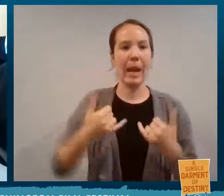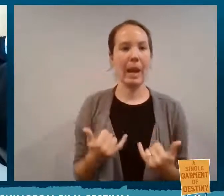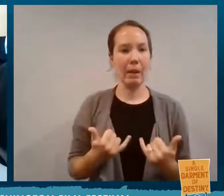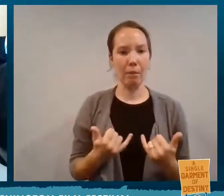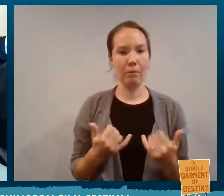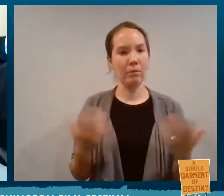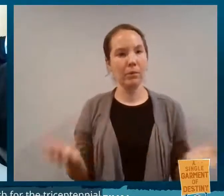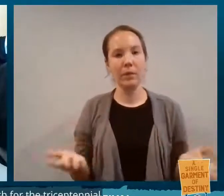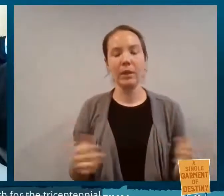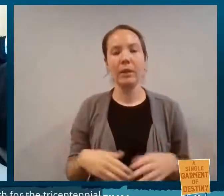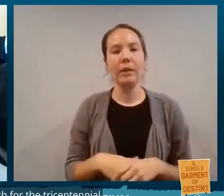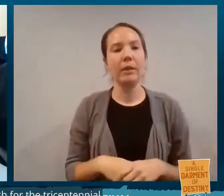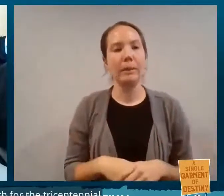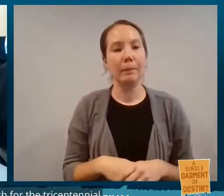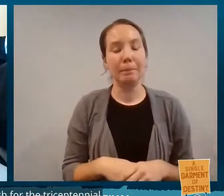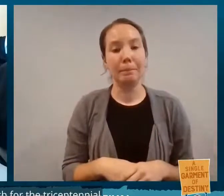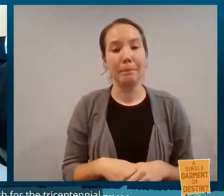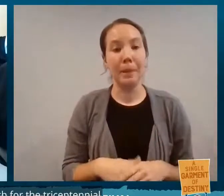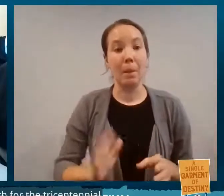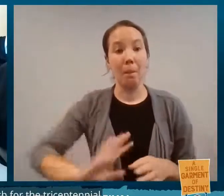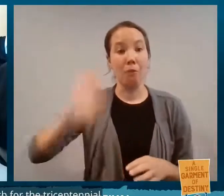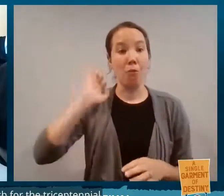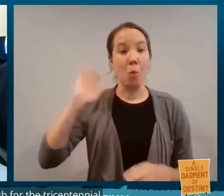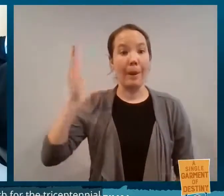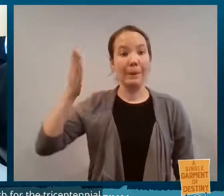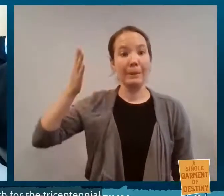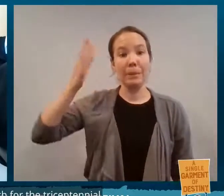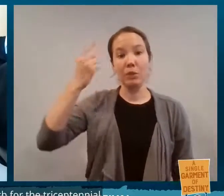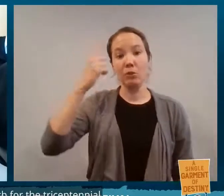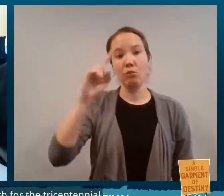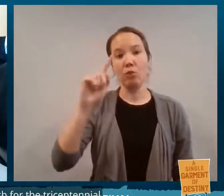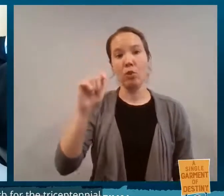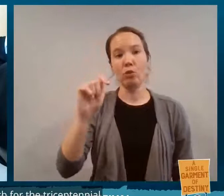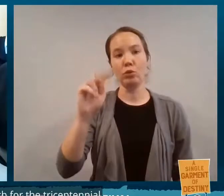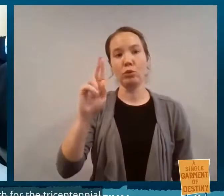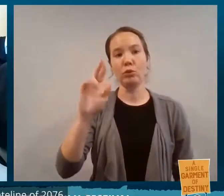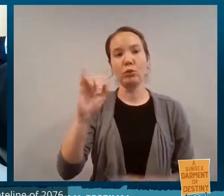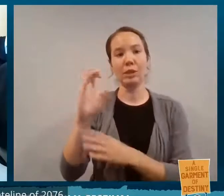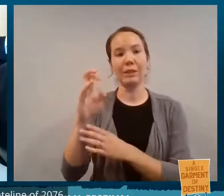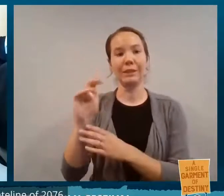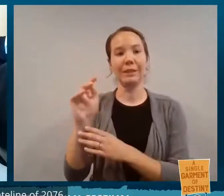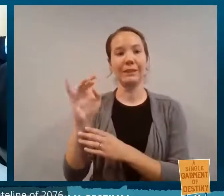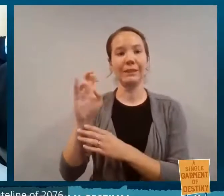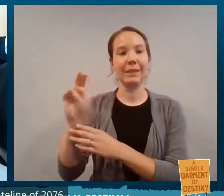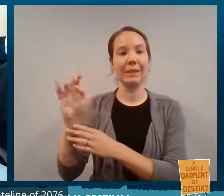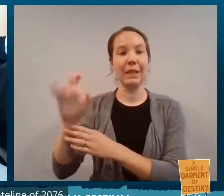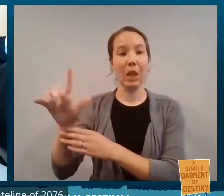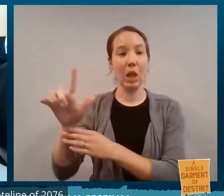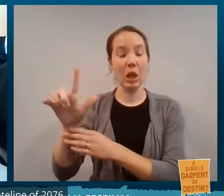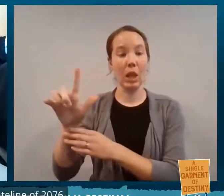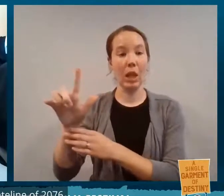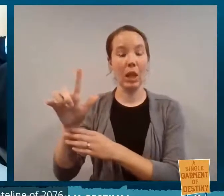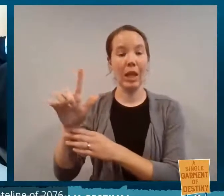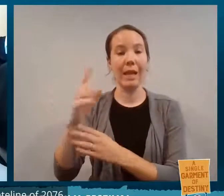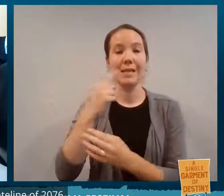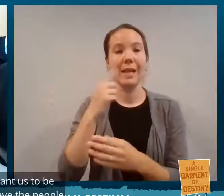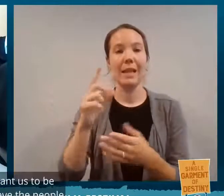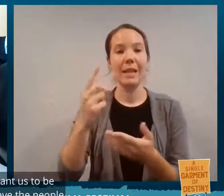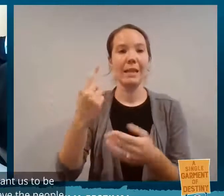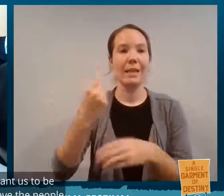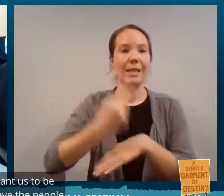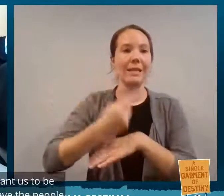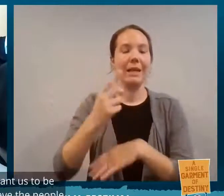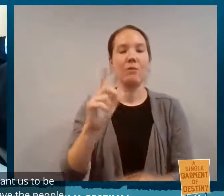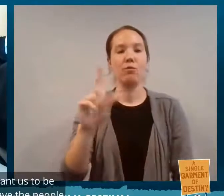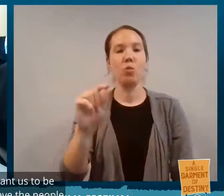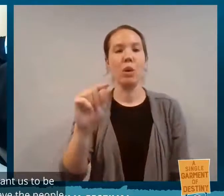I mean, I did a speech for the tricentennial using a dateline of 2076,